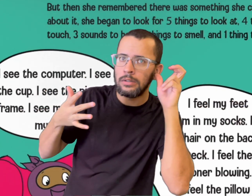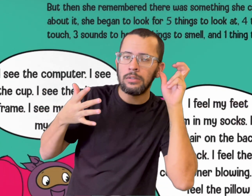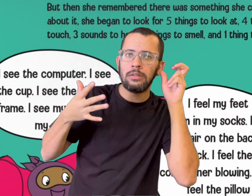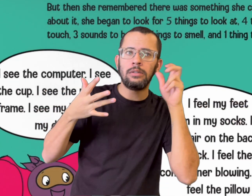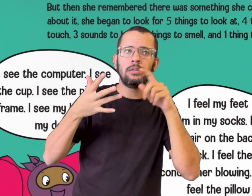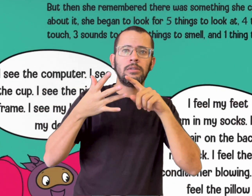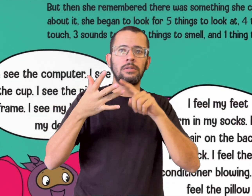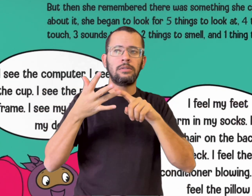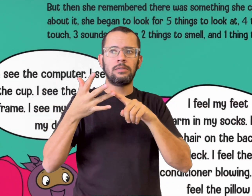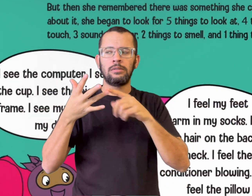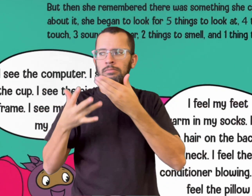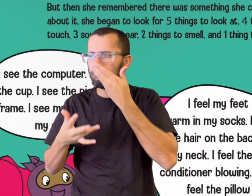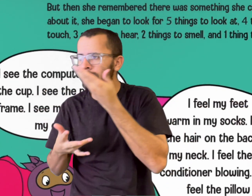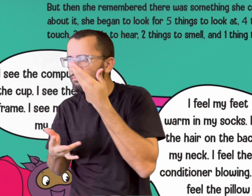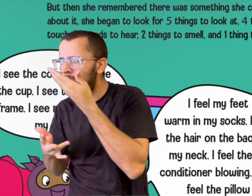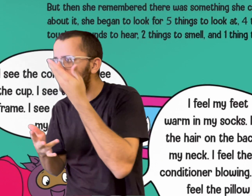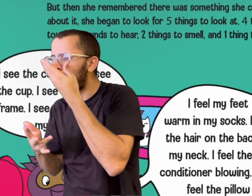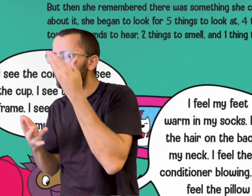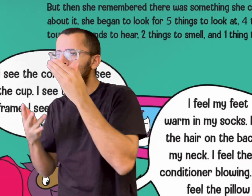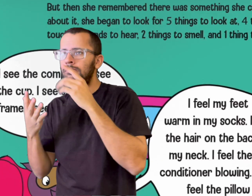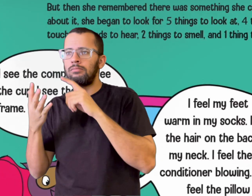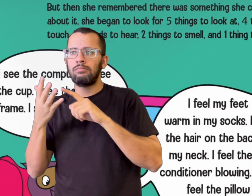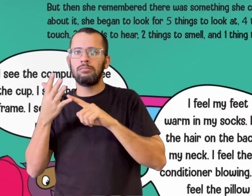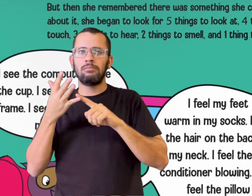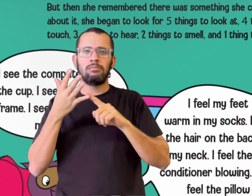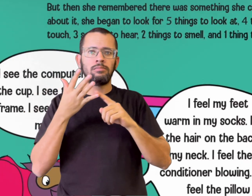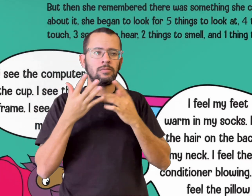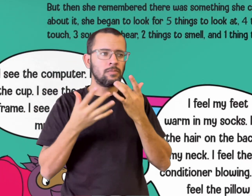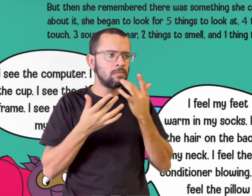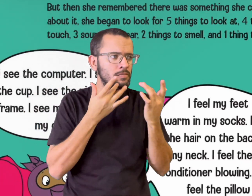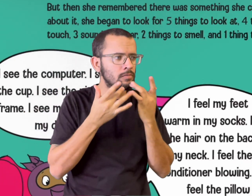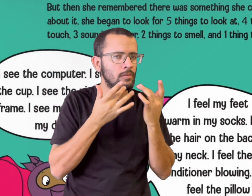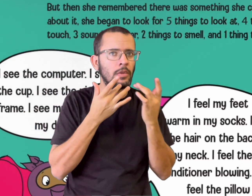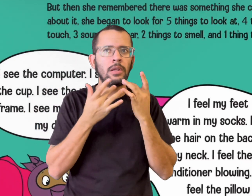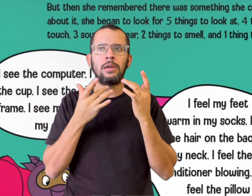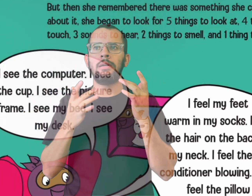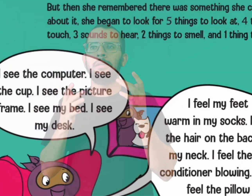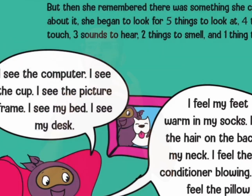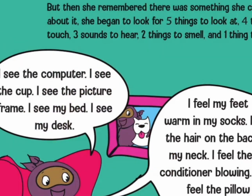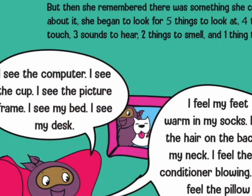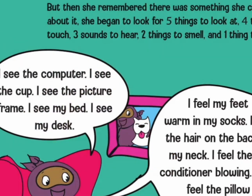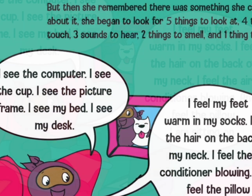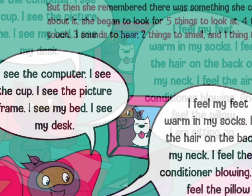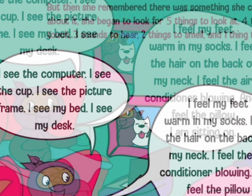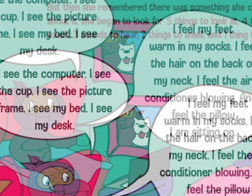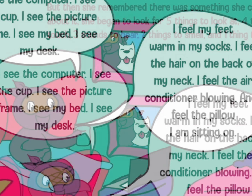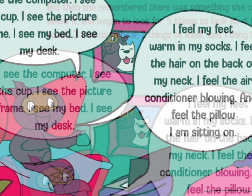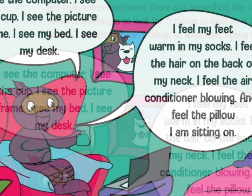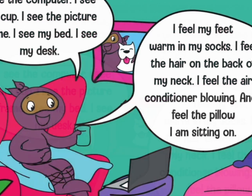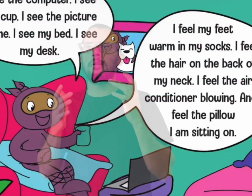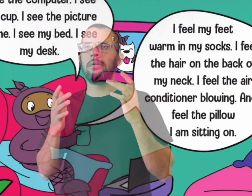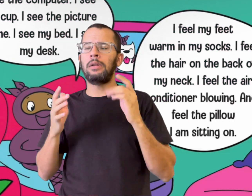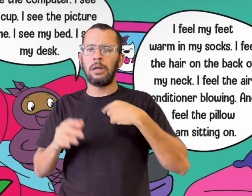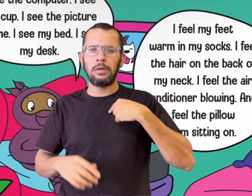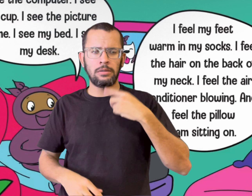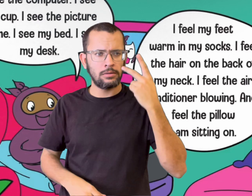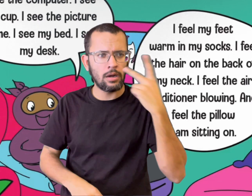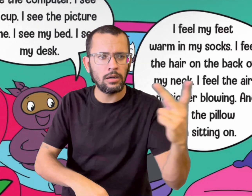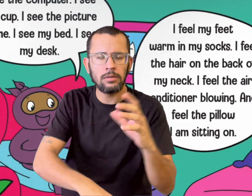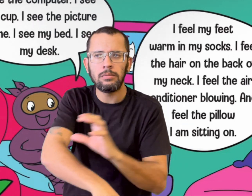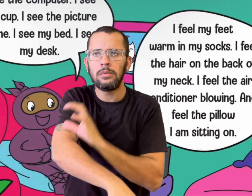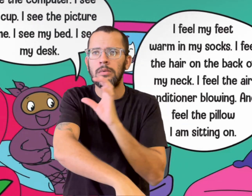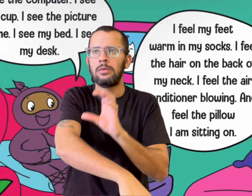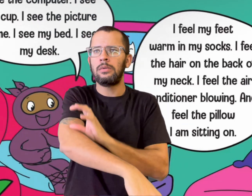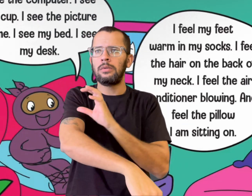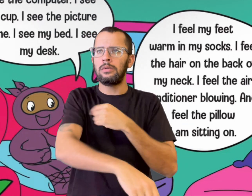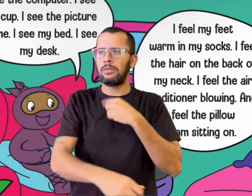to hear, 2 things to smell, and 1 thing to taste. I see the computer. I see the cup. I see the